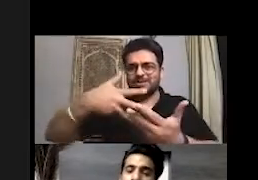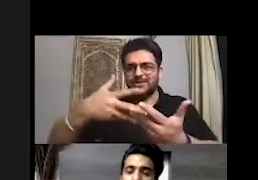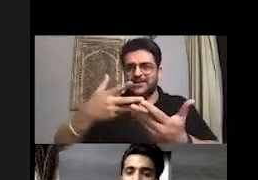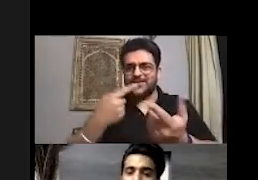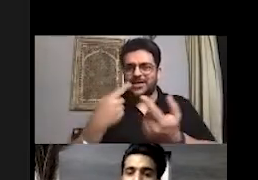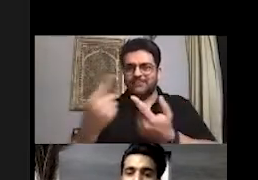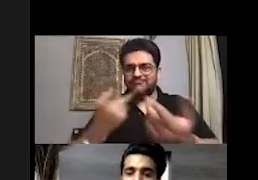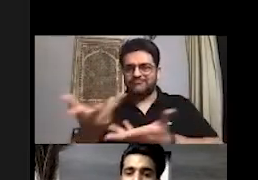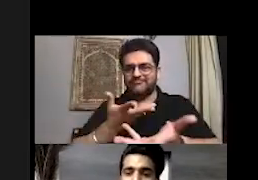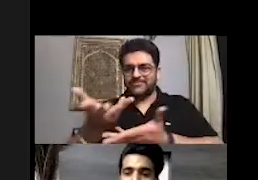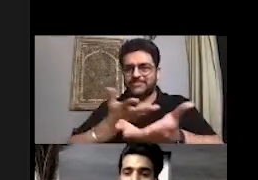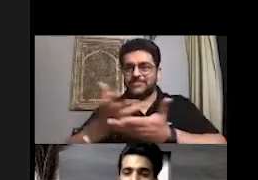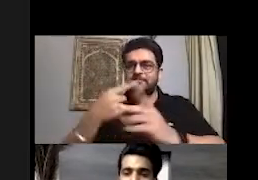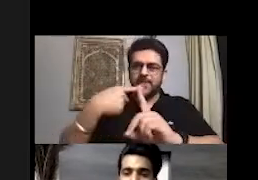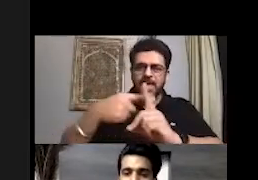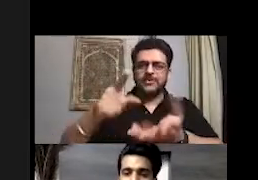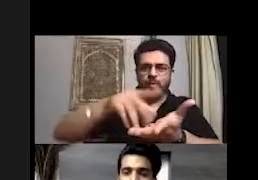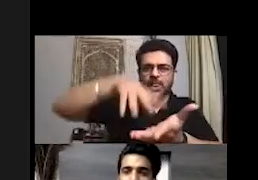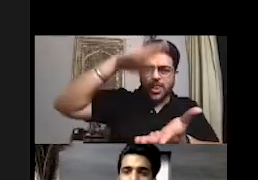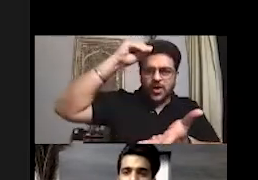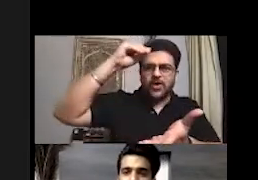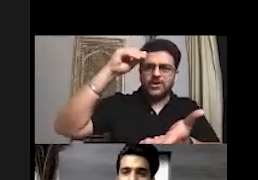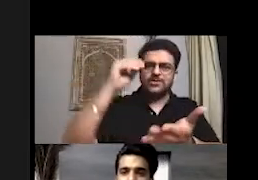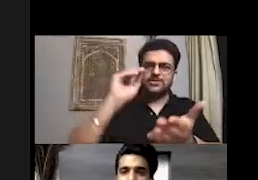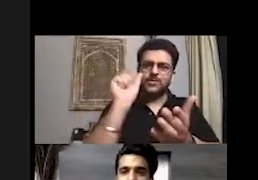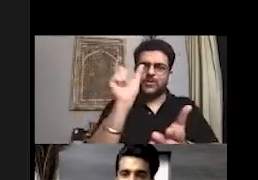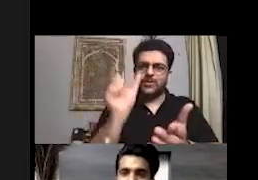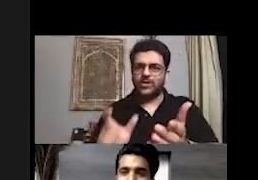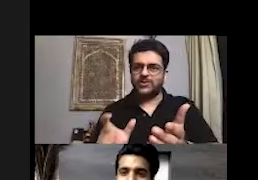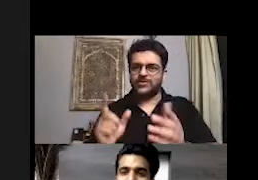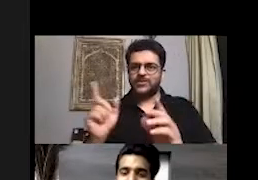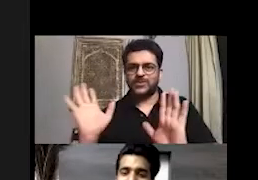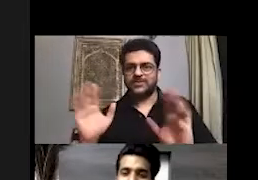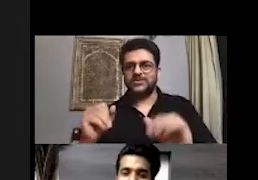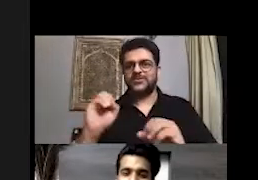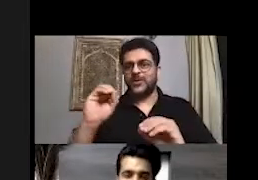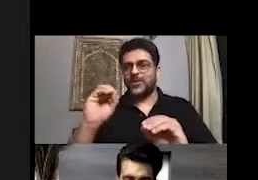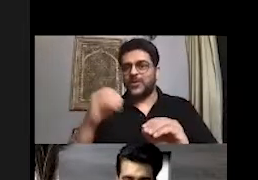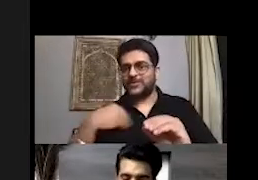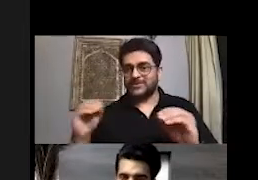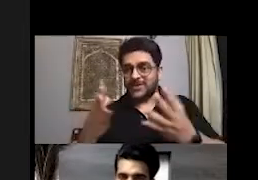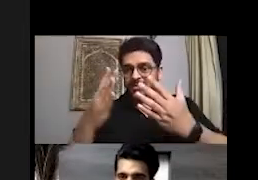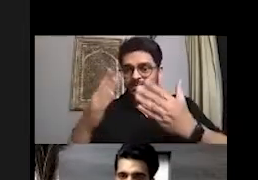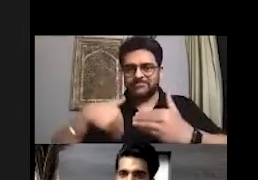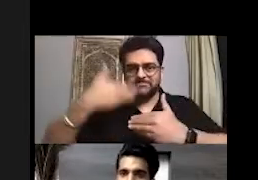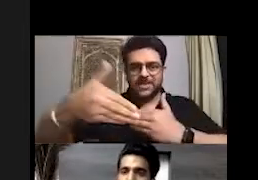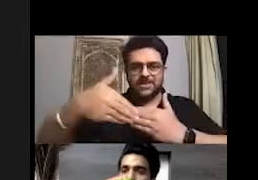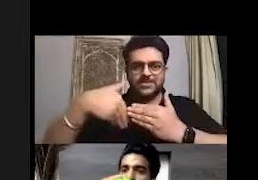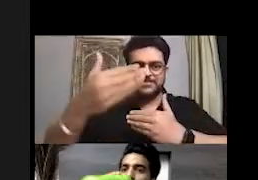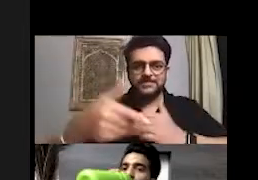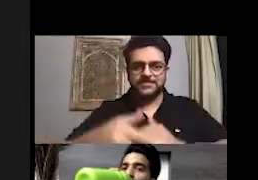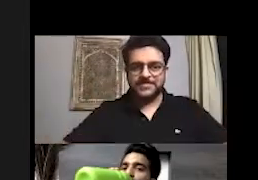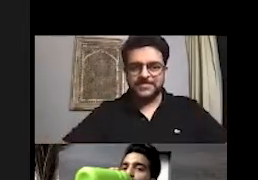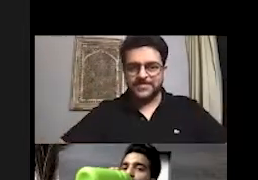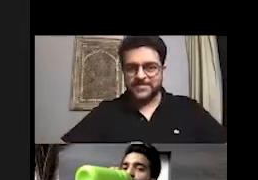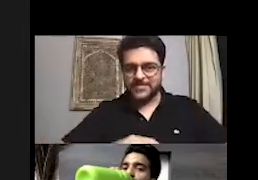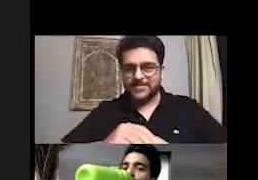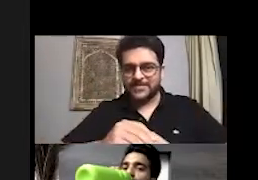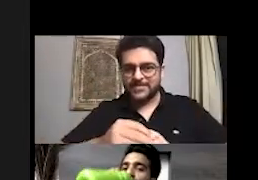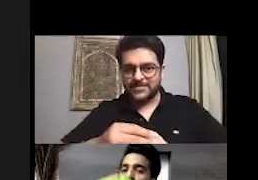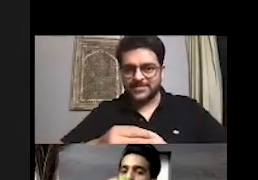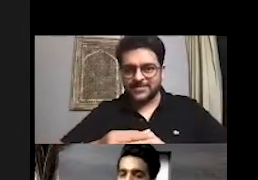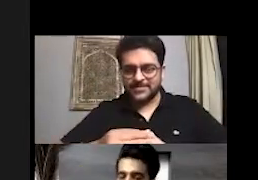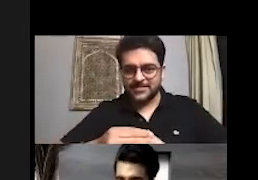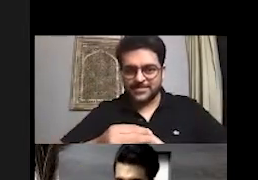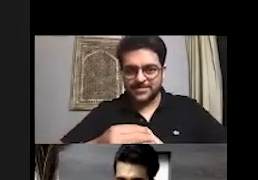Language. So it will be a interactive session today, and also you would be learning some signs as well. So let's begin